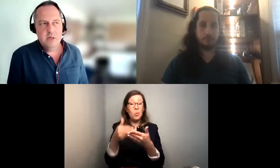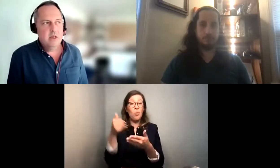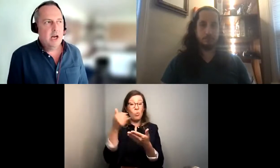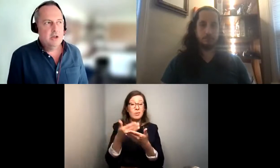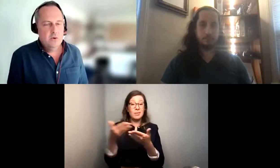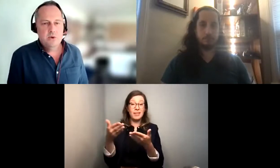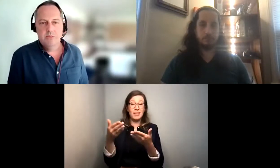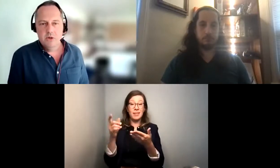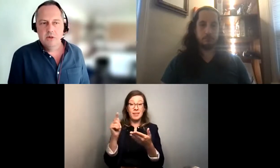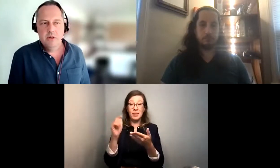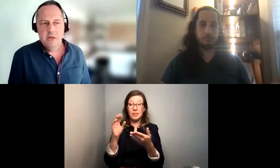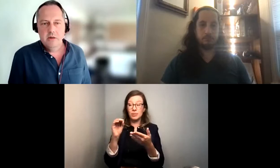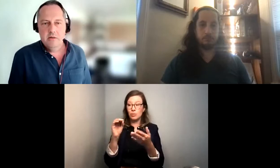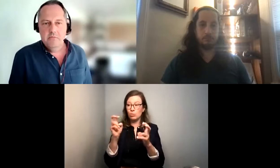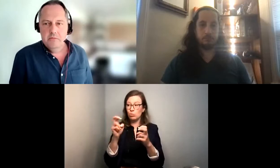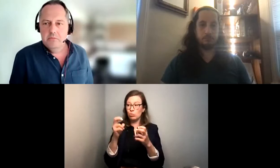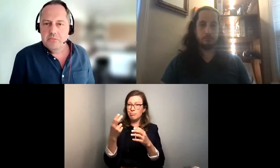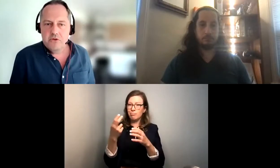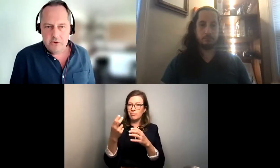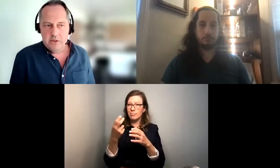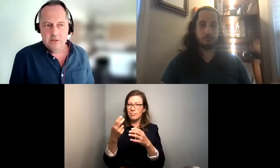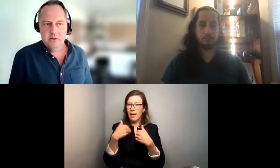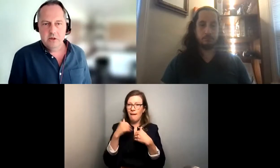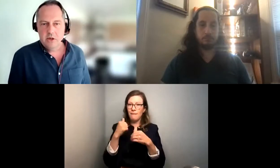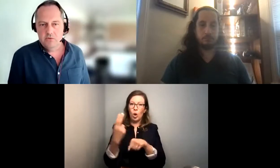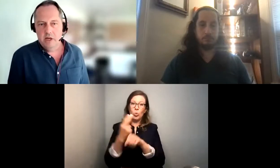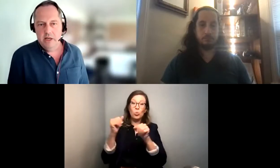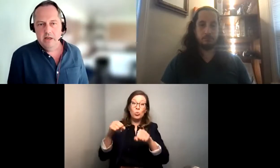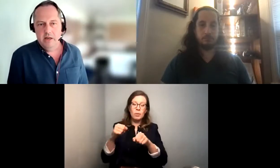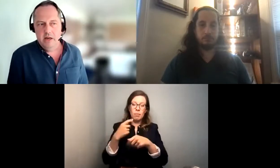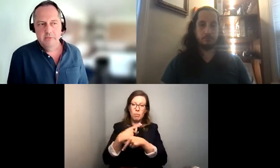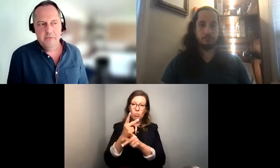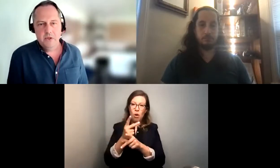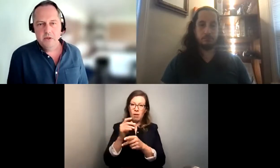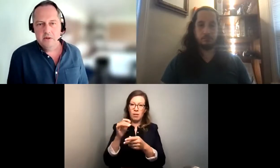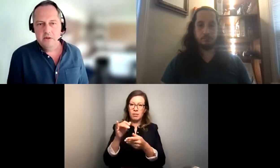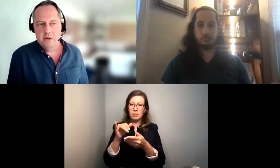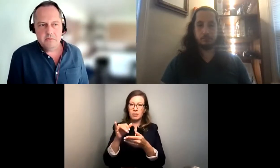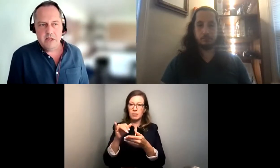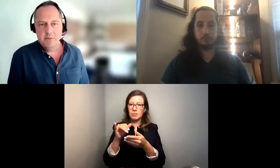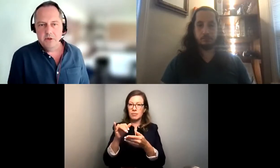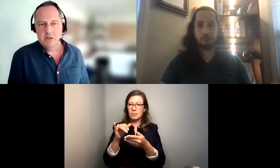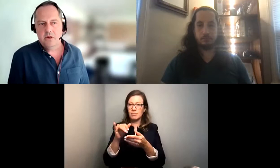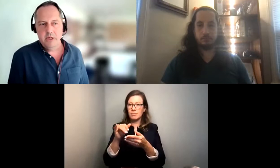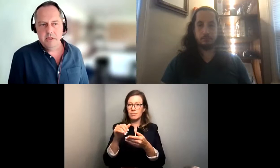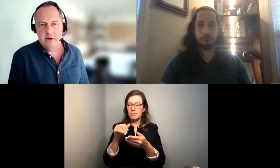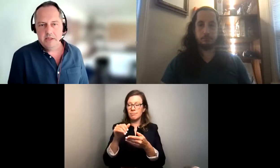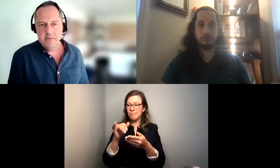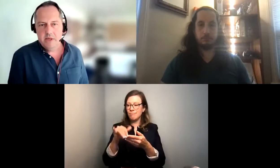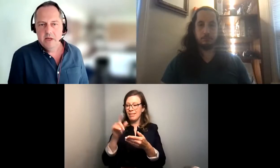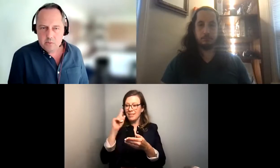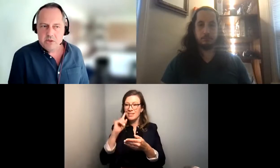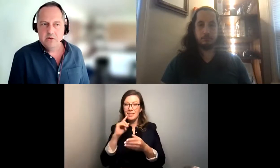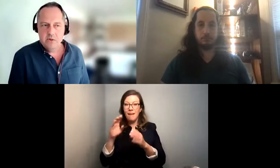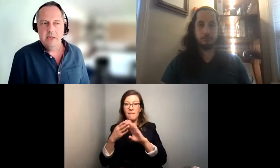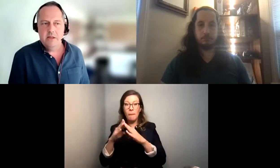to a usable product that could really the deaf communities could be interacting